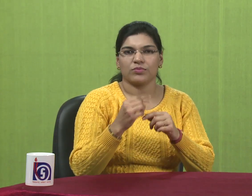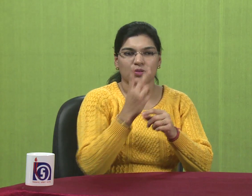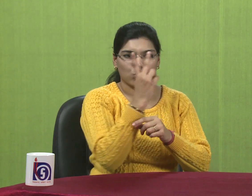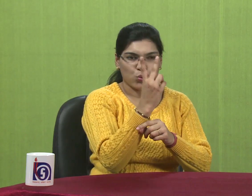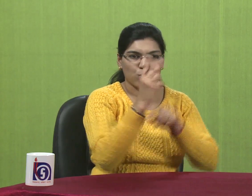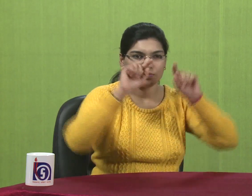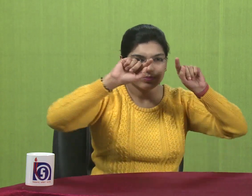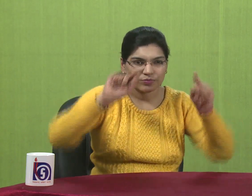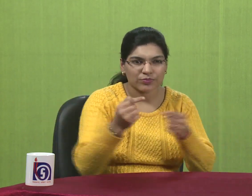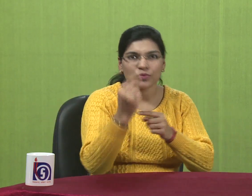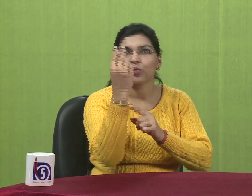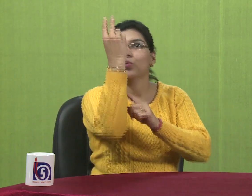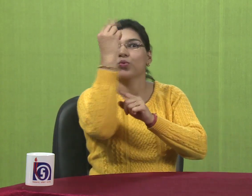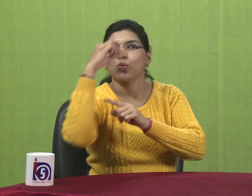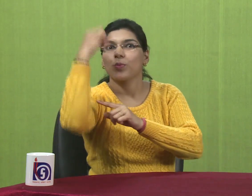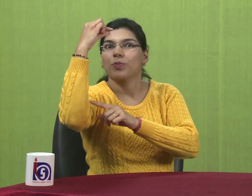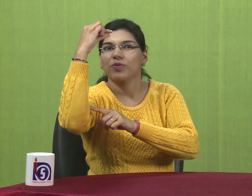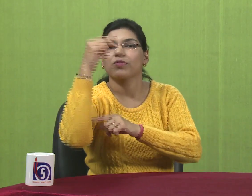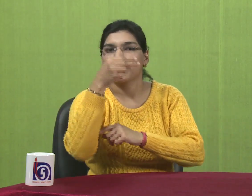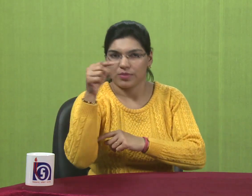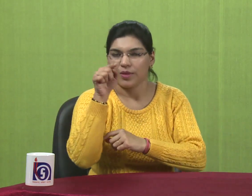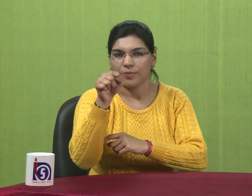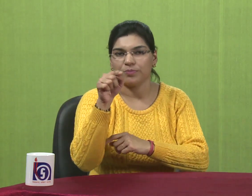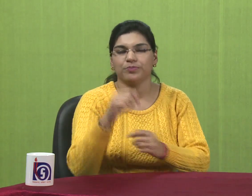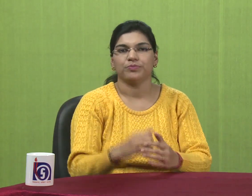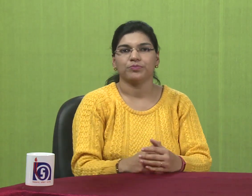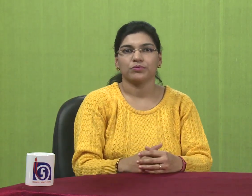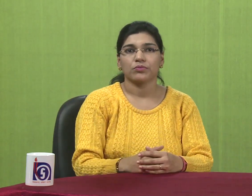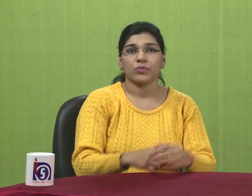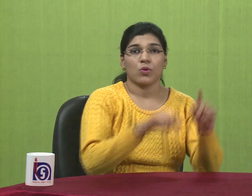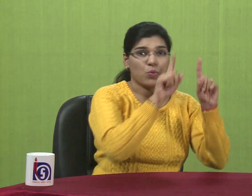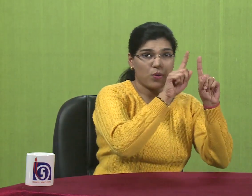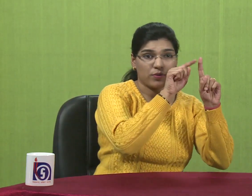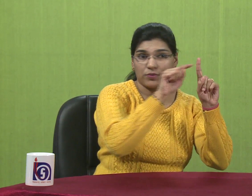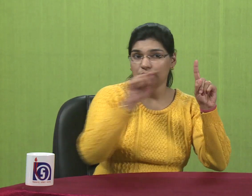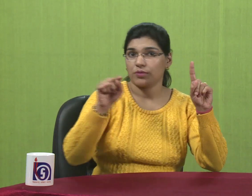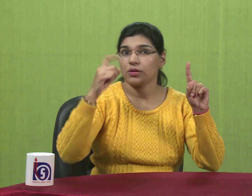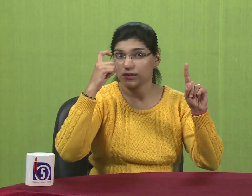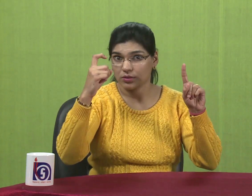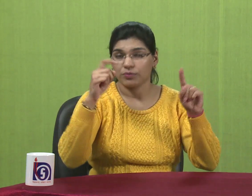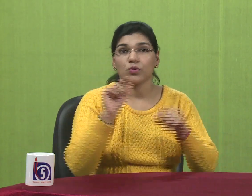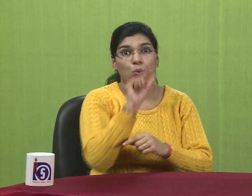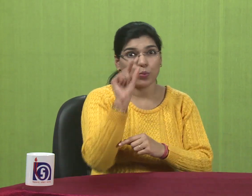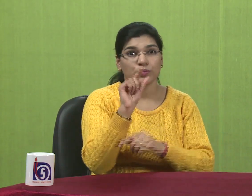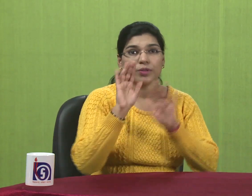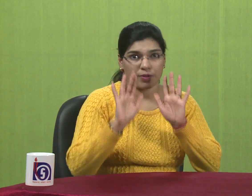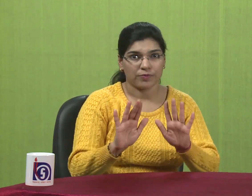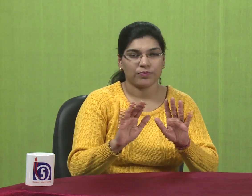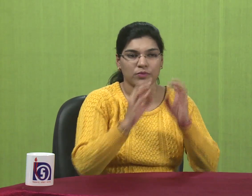Seventh is subscript 2, that is showing mathematics terms. So these